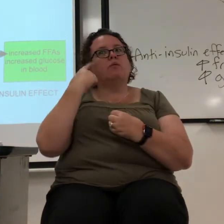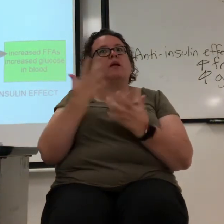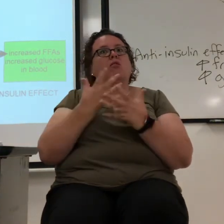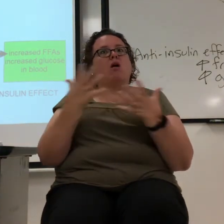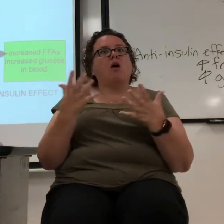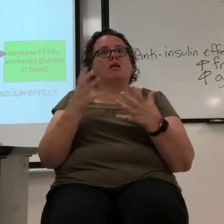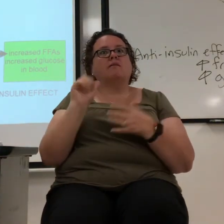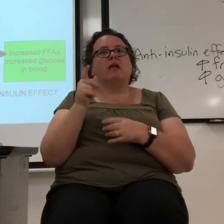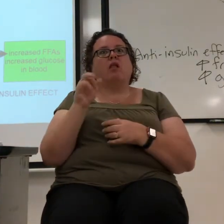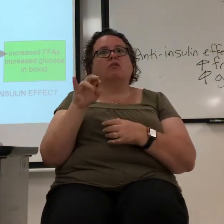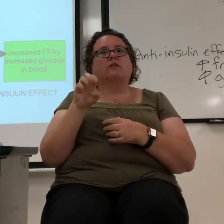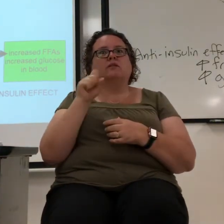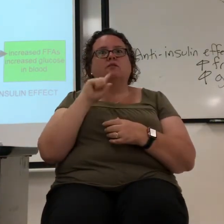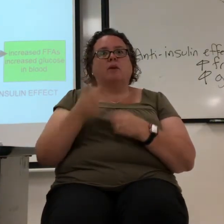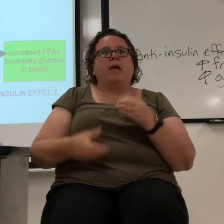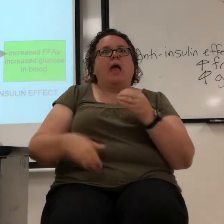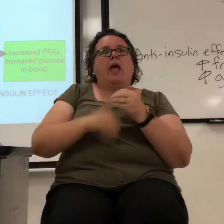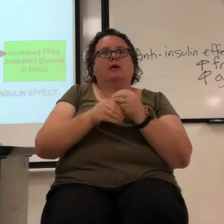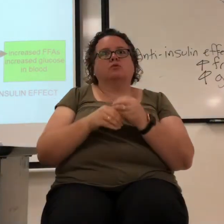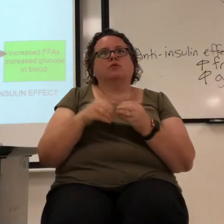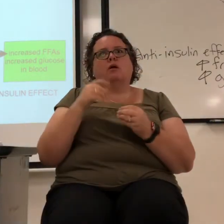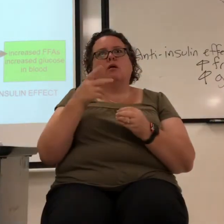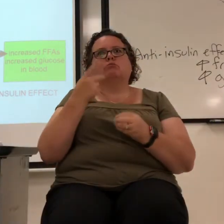from excess protein.